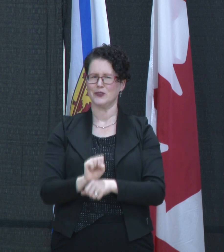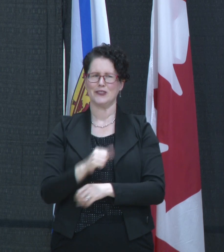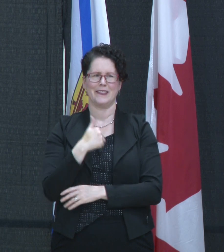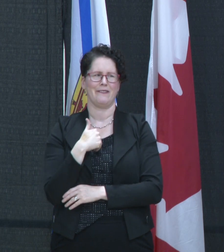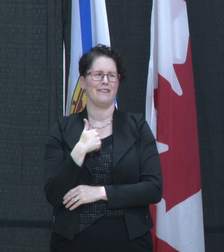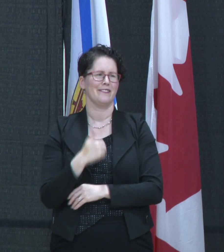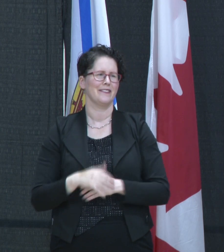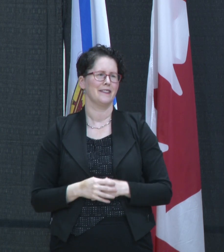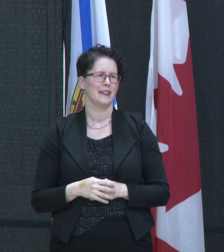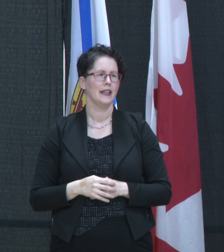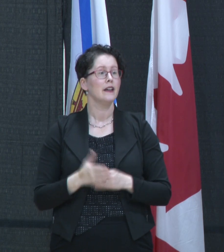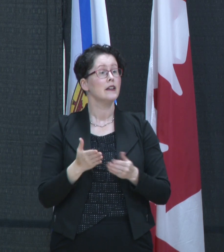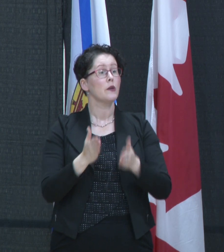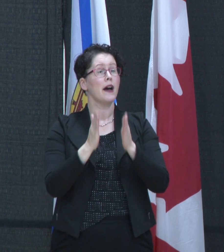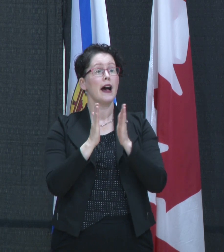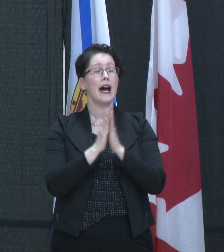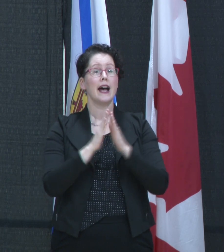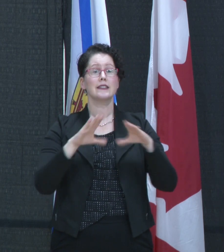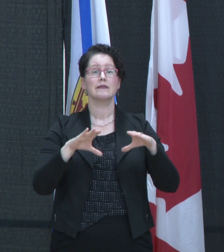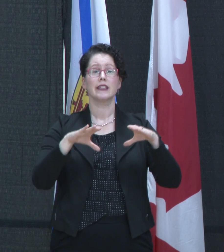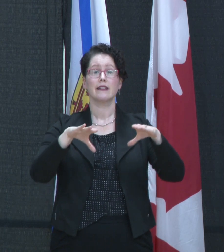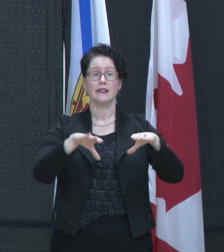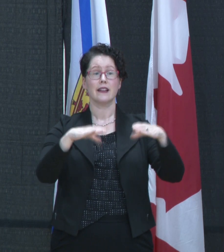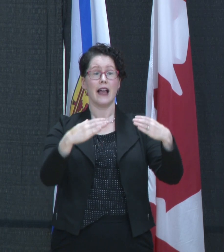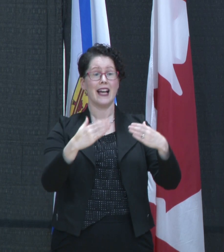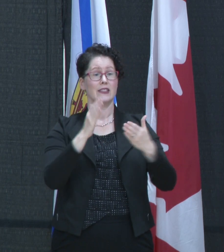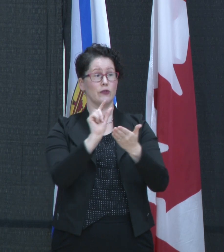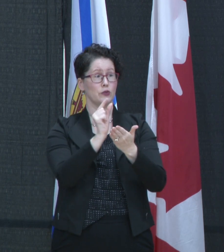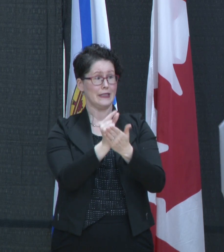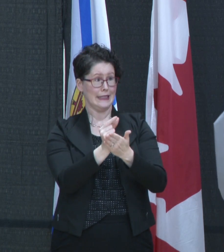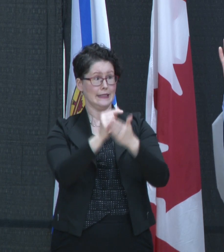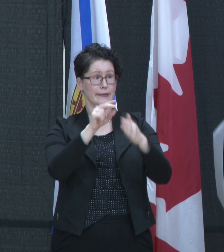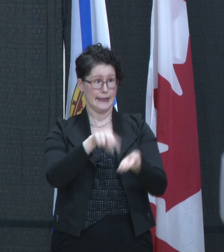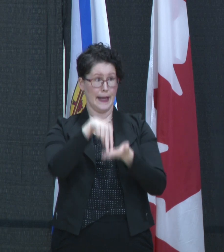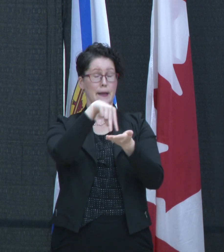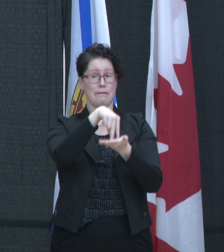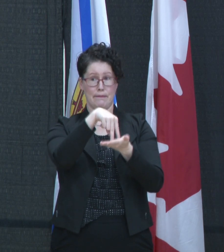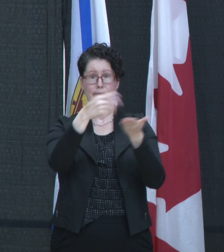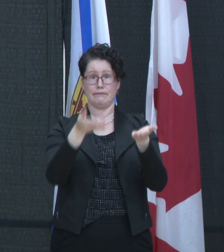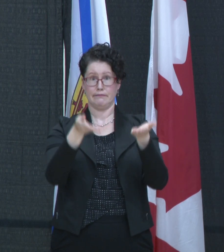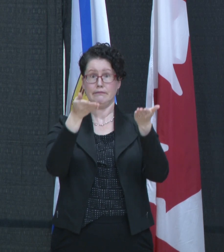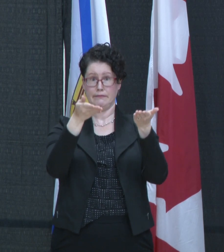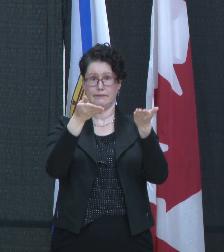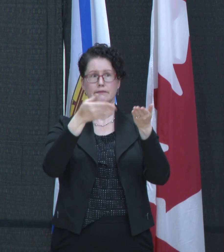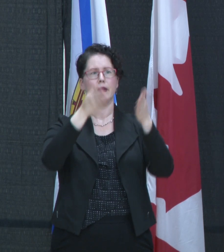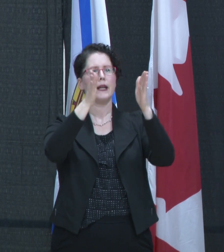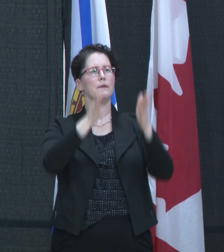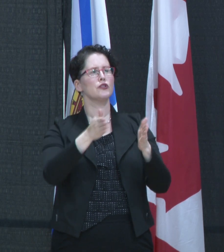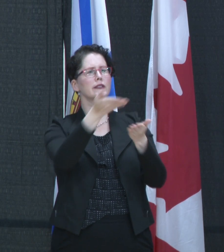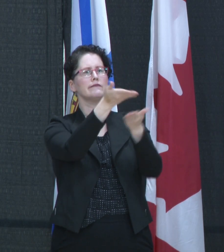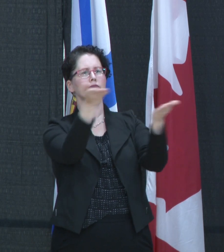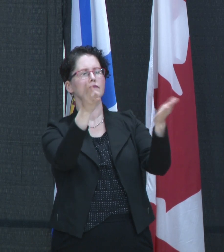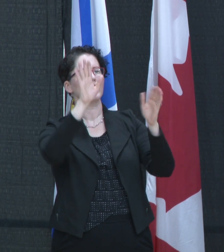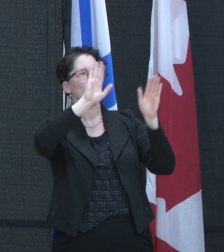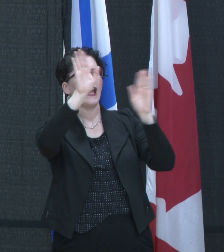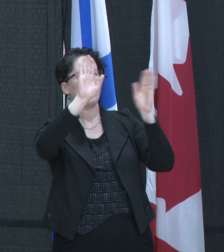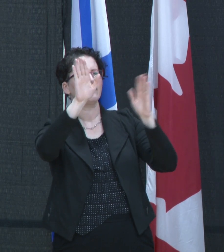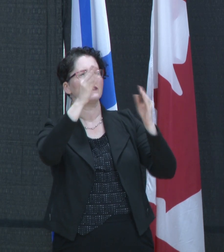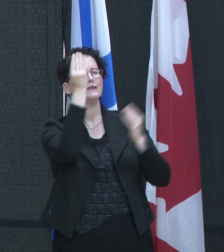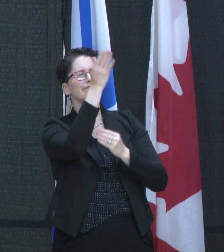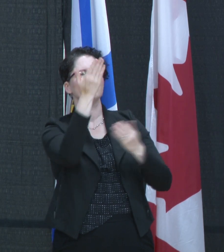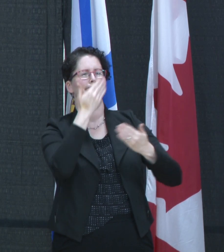a tradition where I ask the graduating class to please stand up and give a wave of gratitude to somebody in the audience as a way to say thank